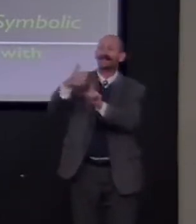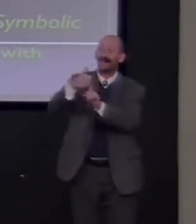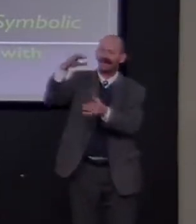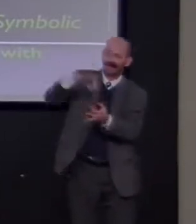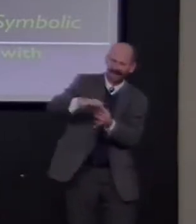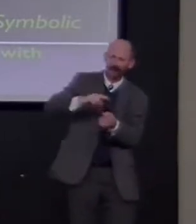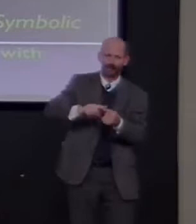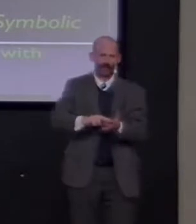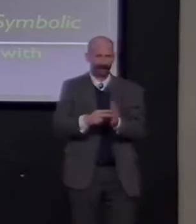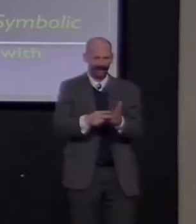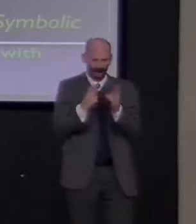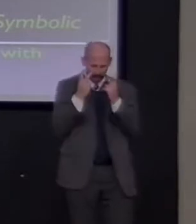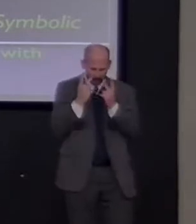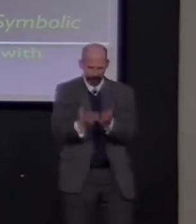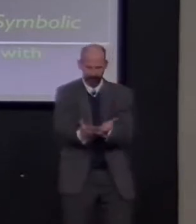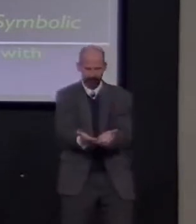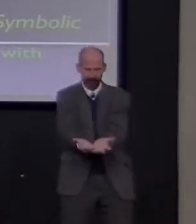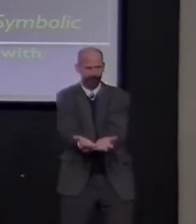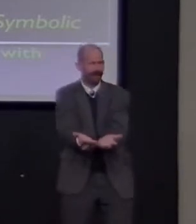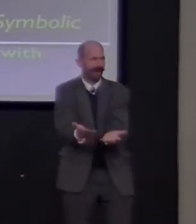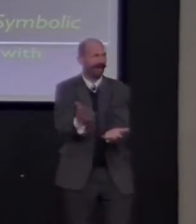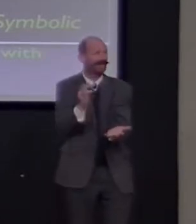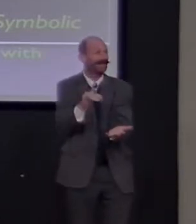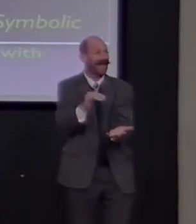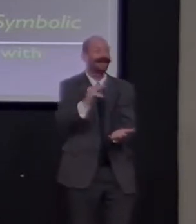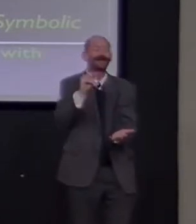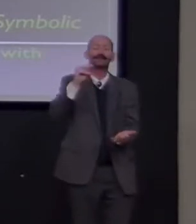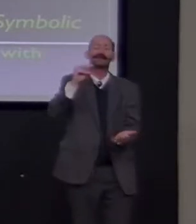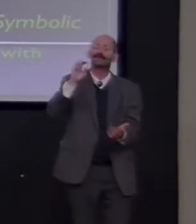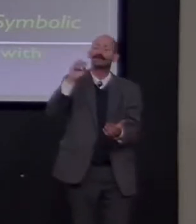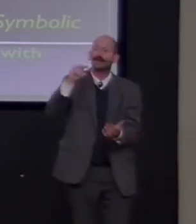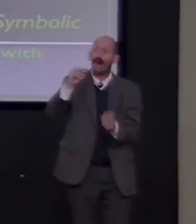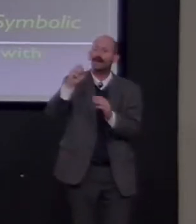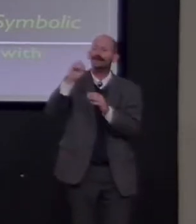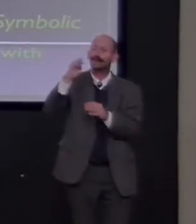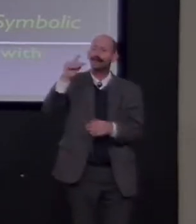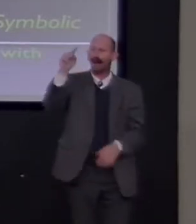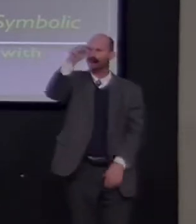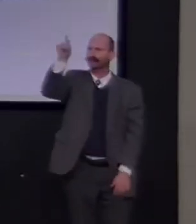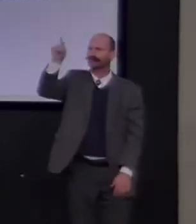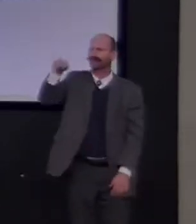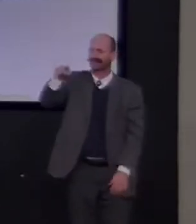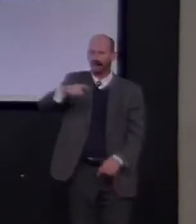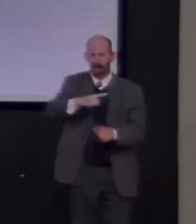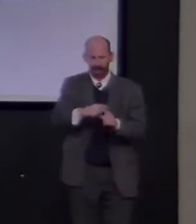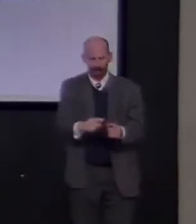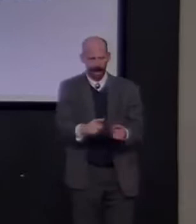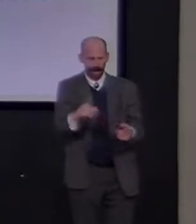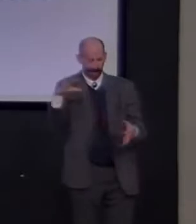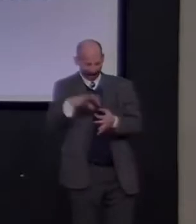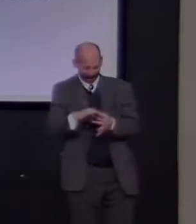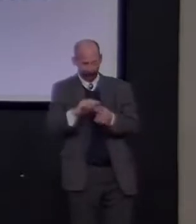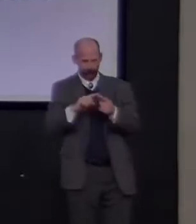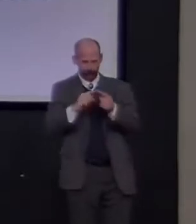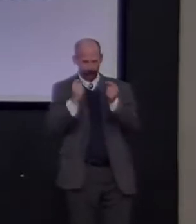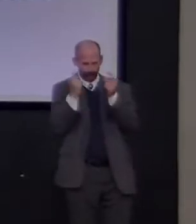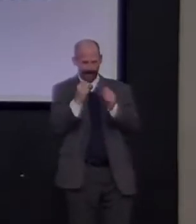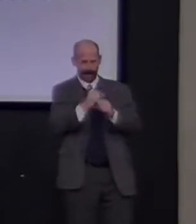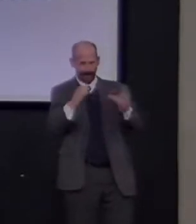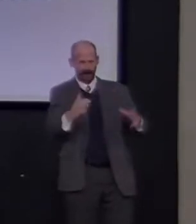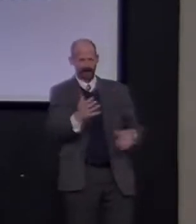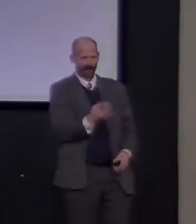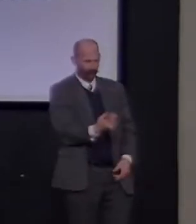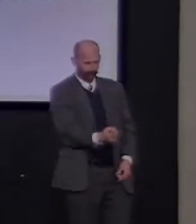in attaching non-symbolic representations to the cultural symbolic representations. Of